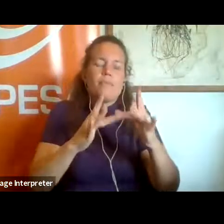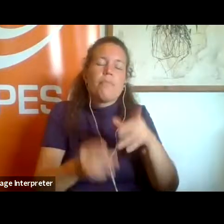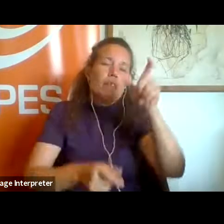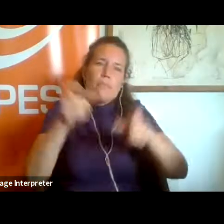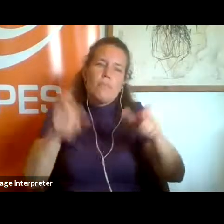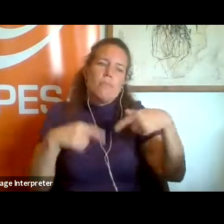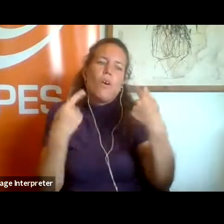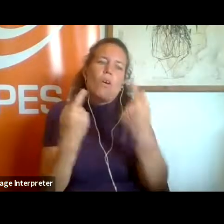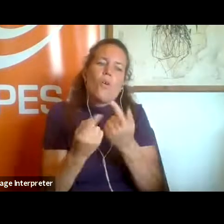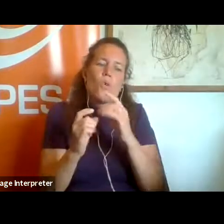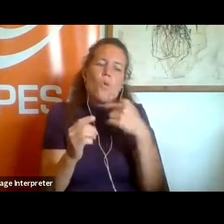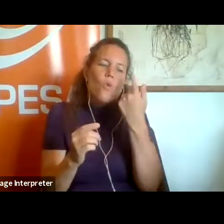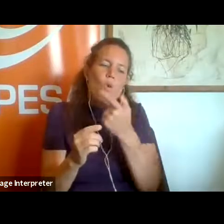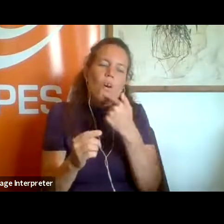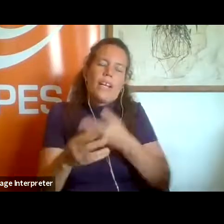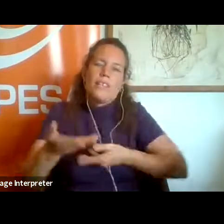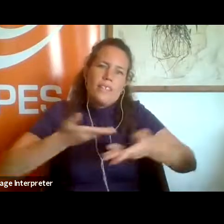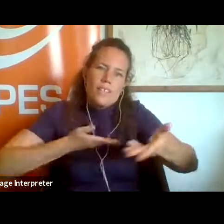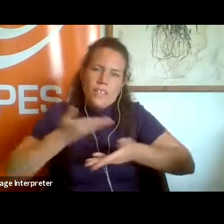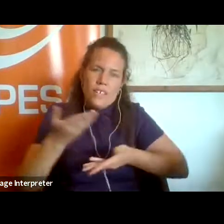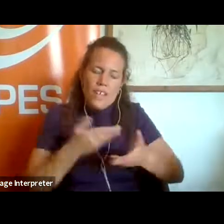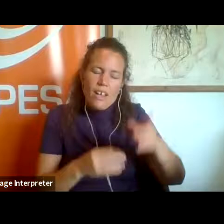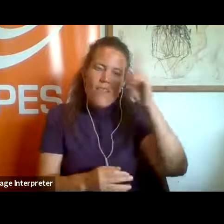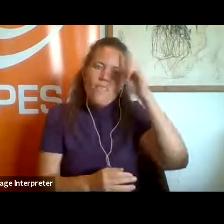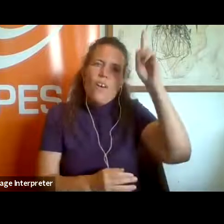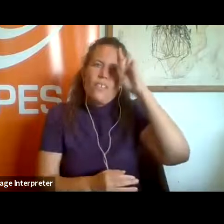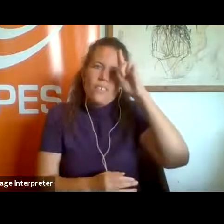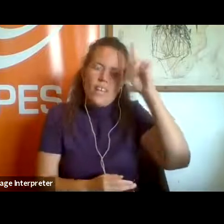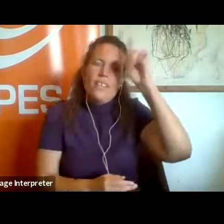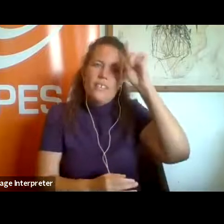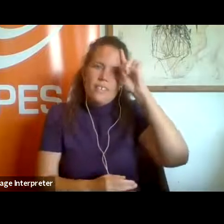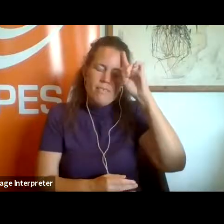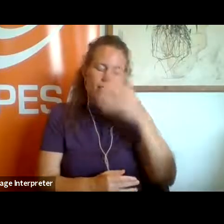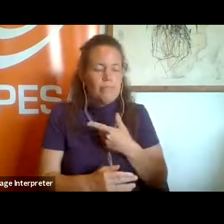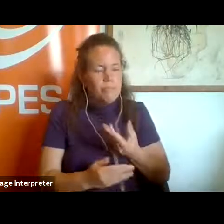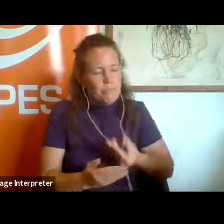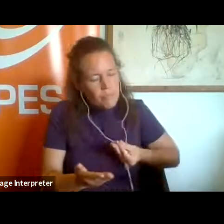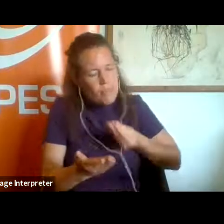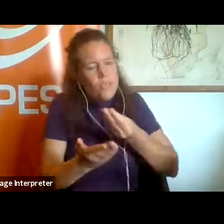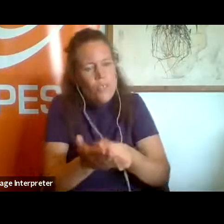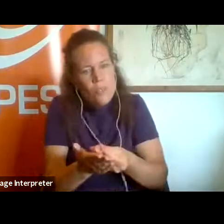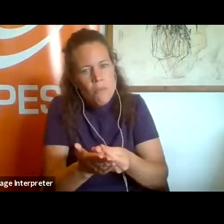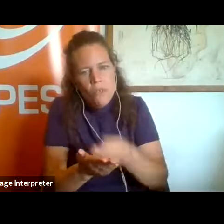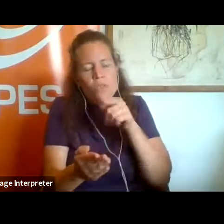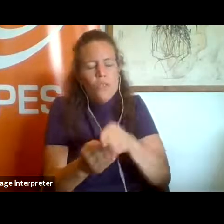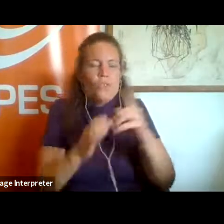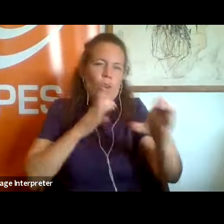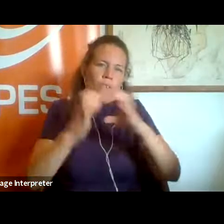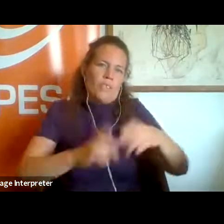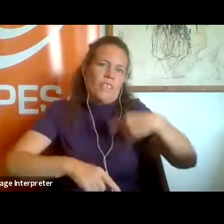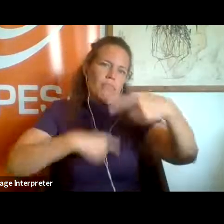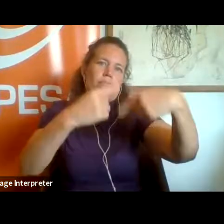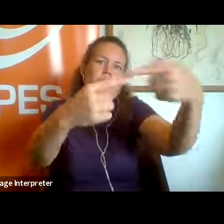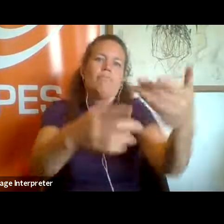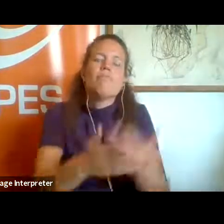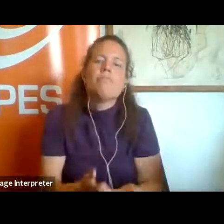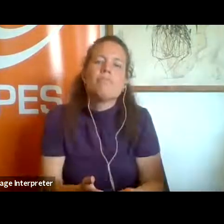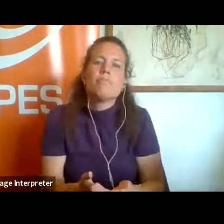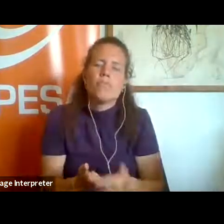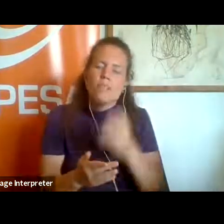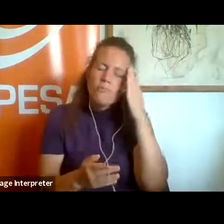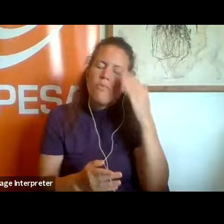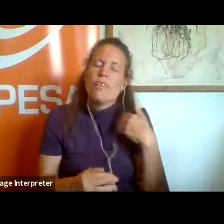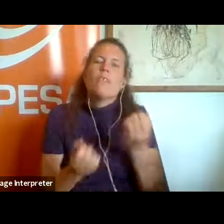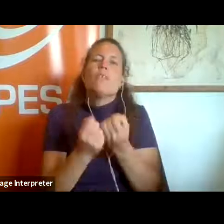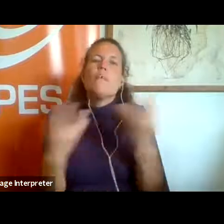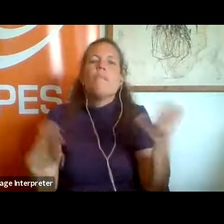ideas, and who can help you, I guess, develop and contribute to the conversation further. I think a lot of the times I'm